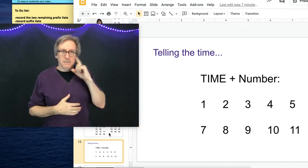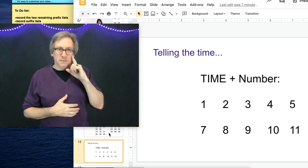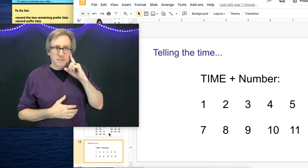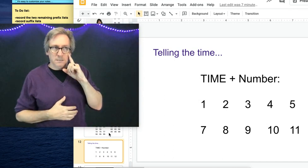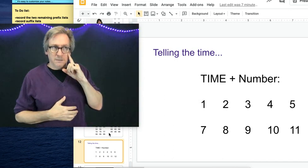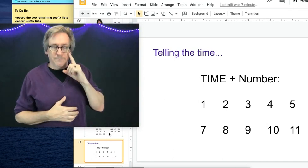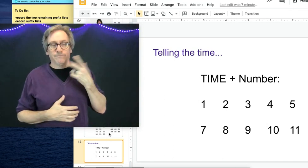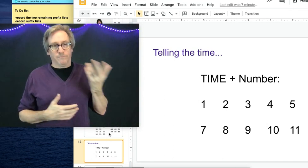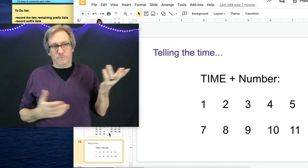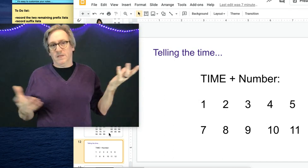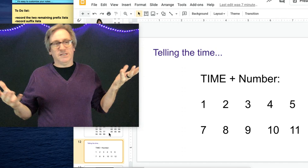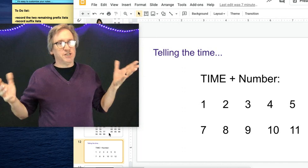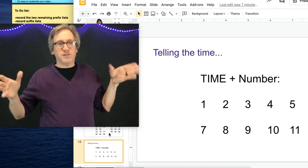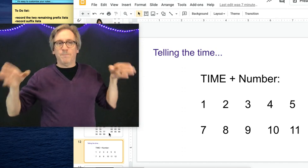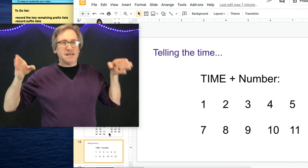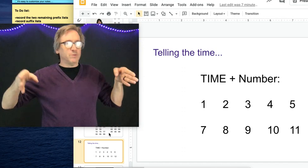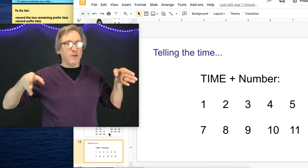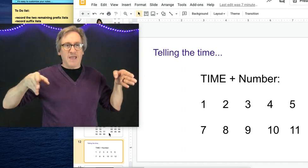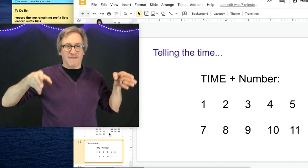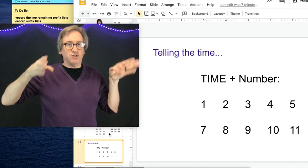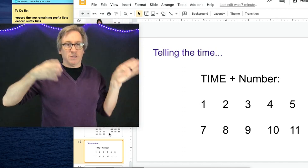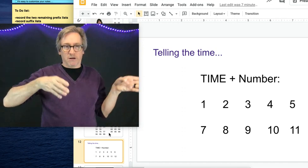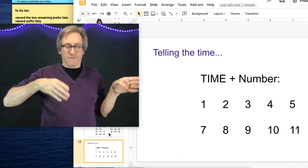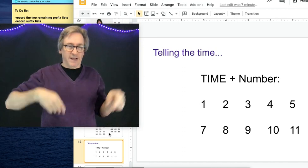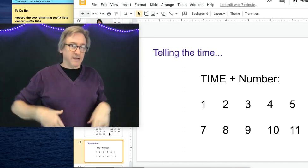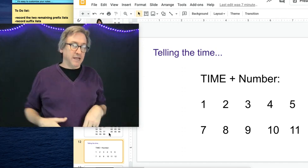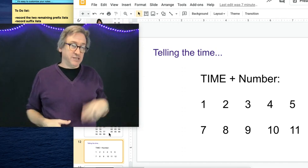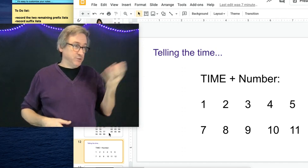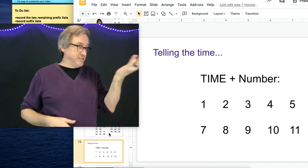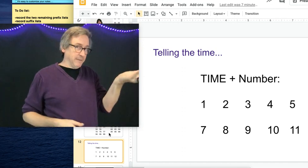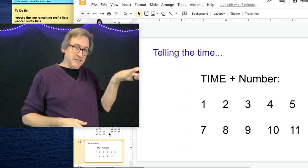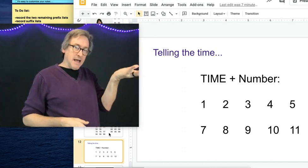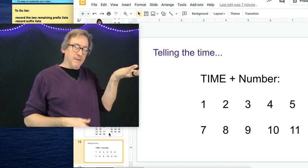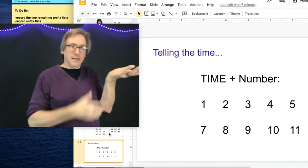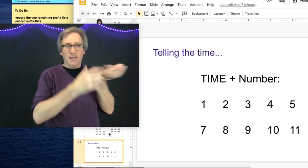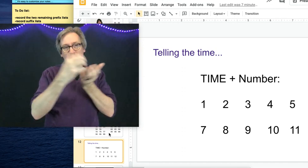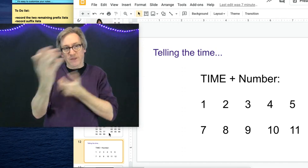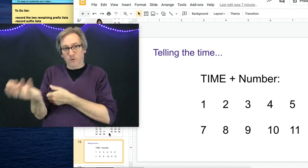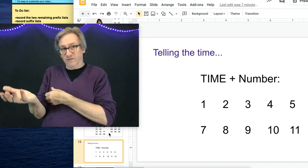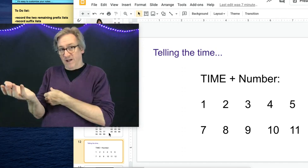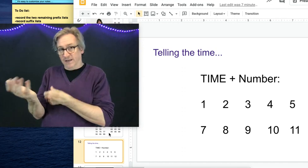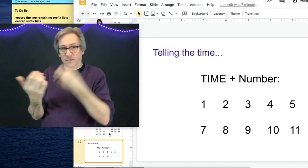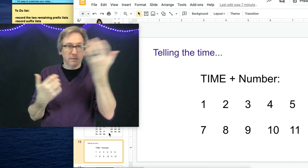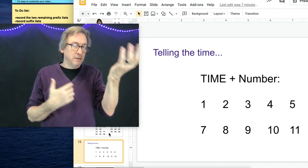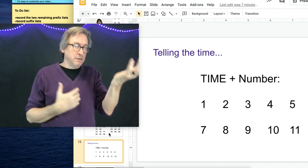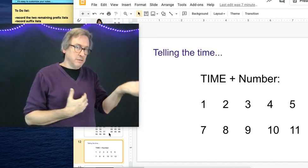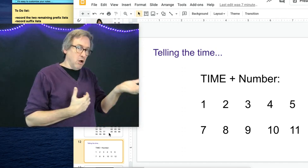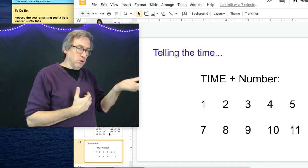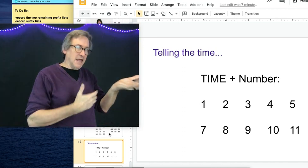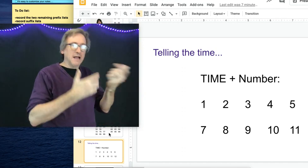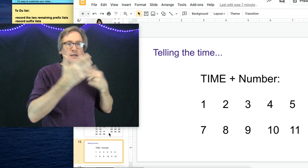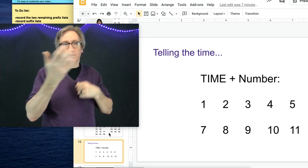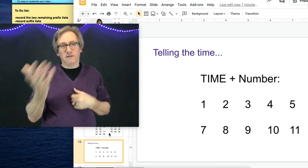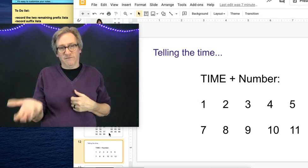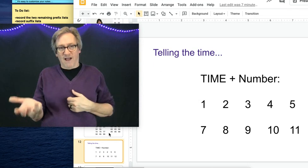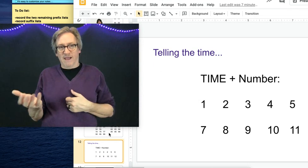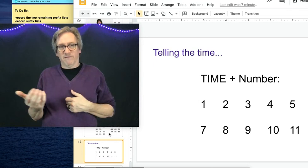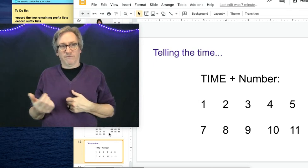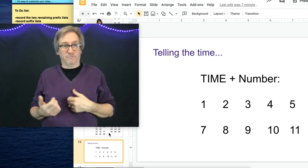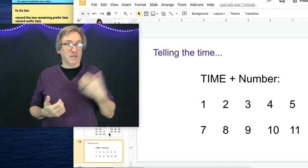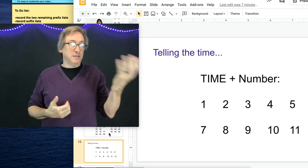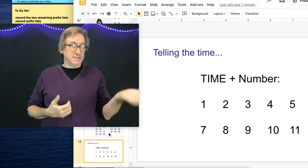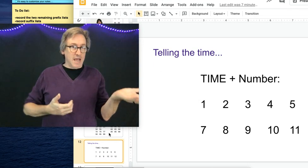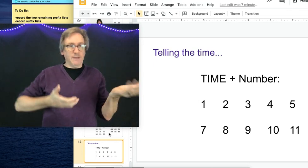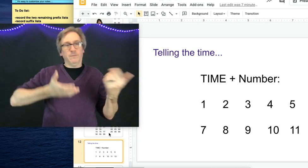It's just the best way we have to clarify it. It's you set up the topic and then you define it. O'clock,